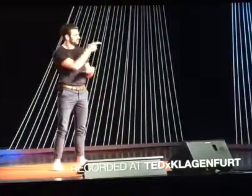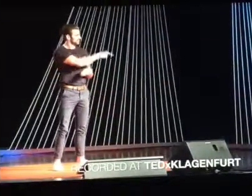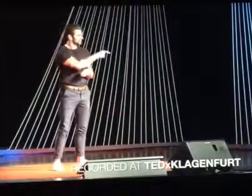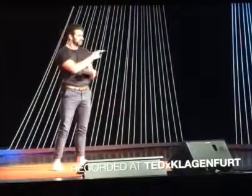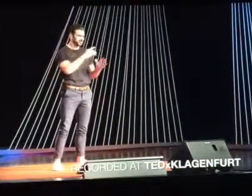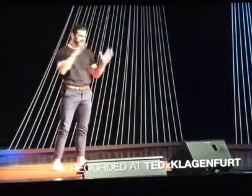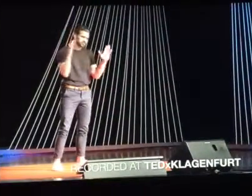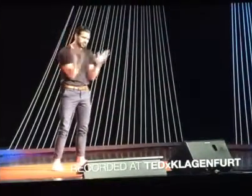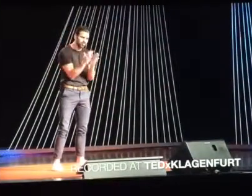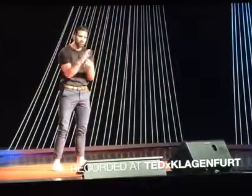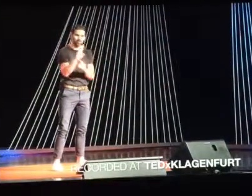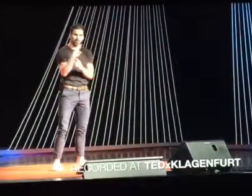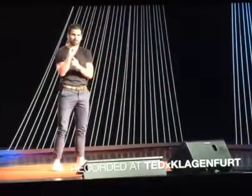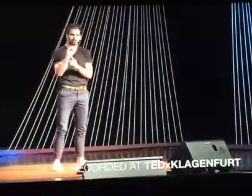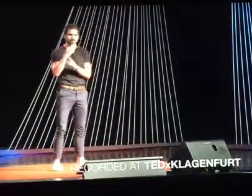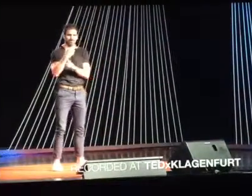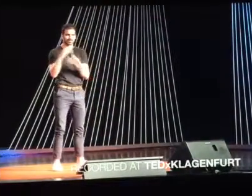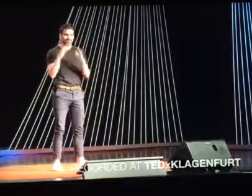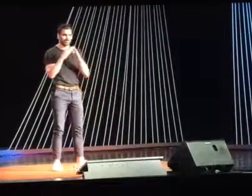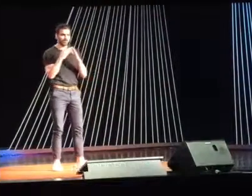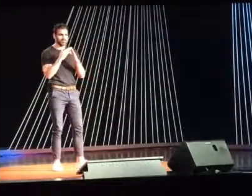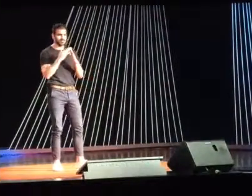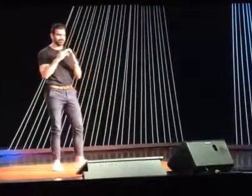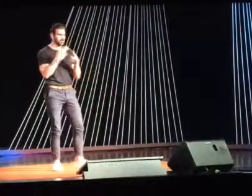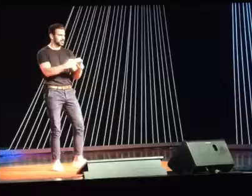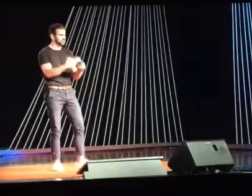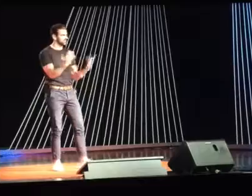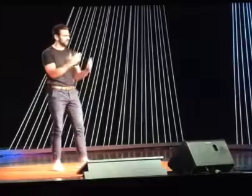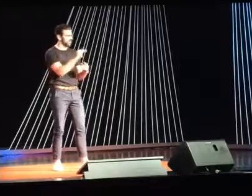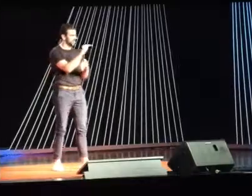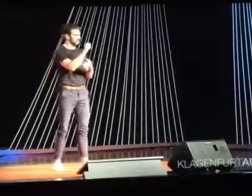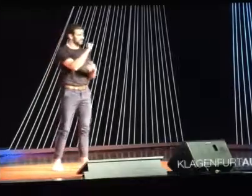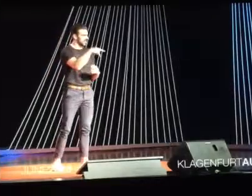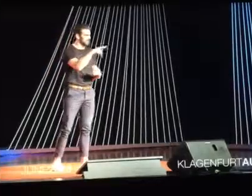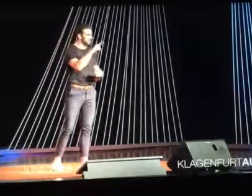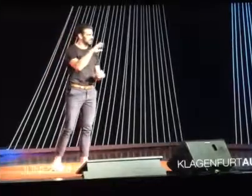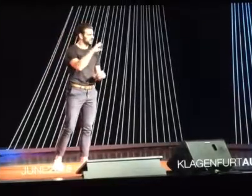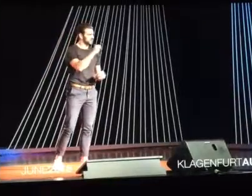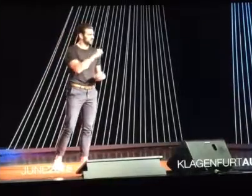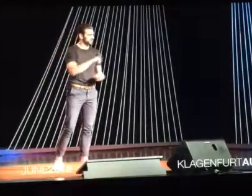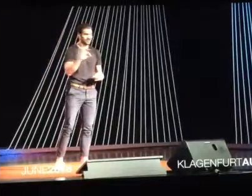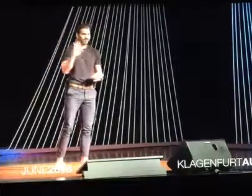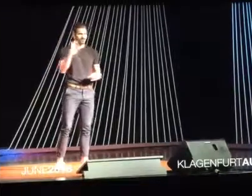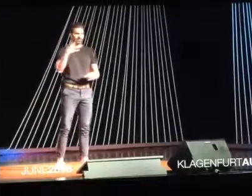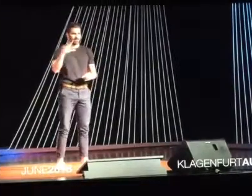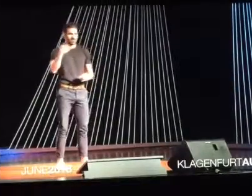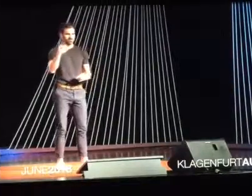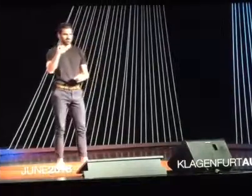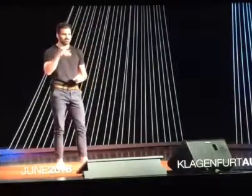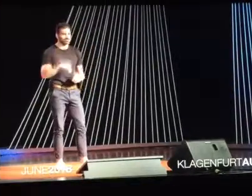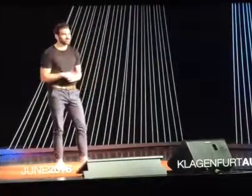about the time when I lived in this small beach town of Naples, Florida.